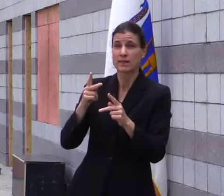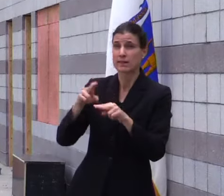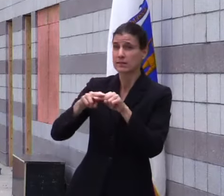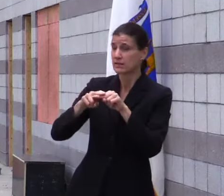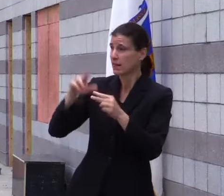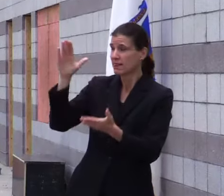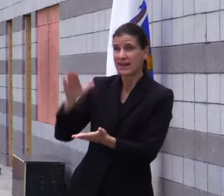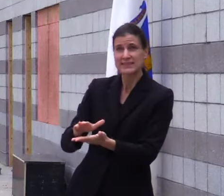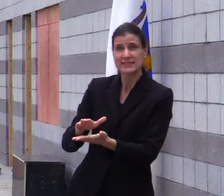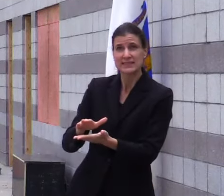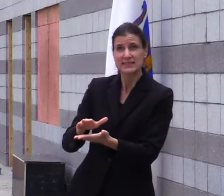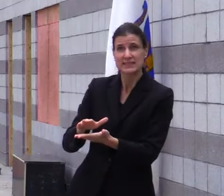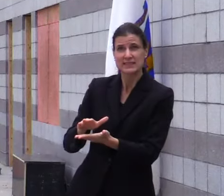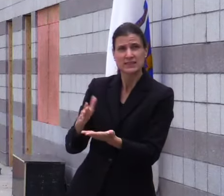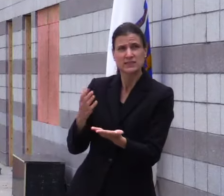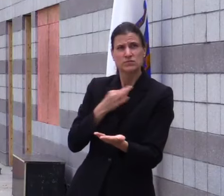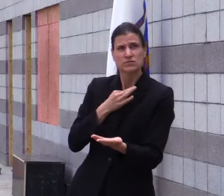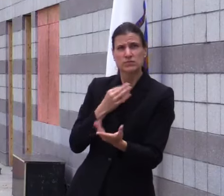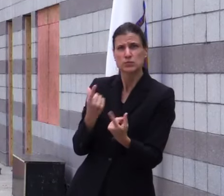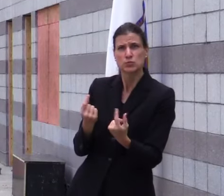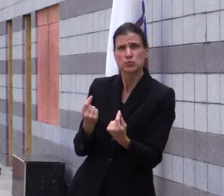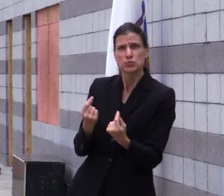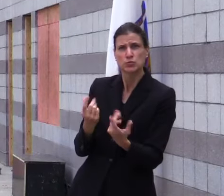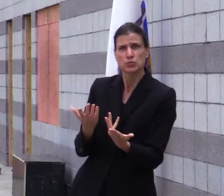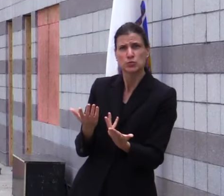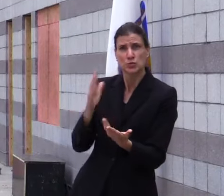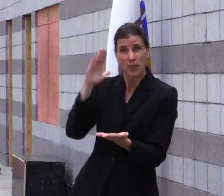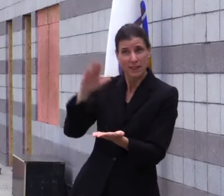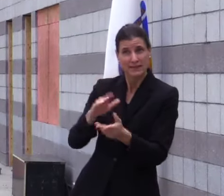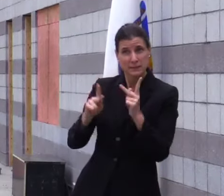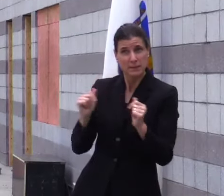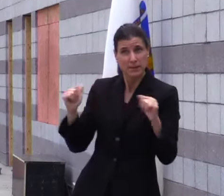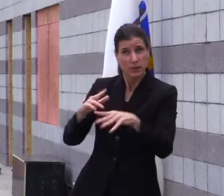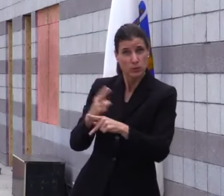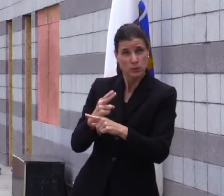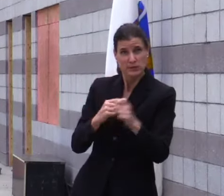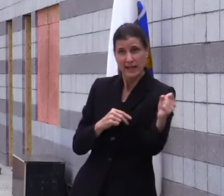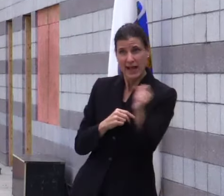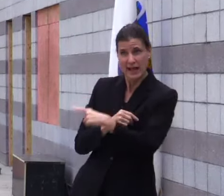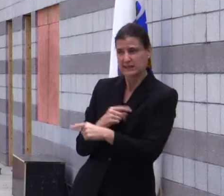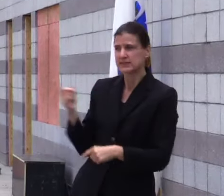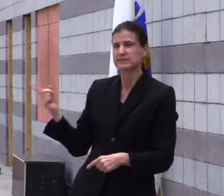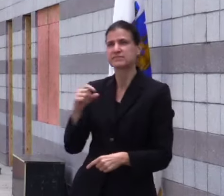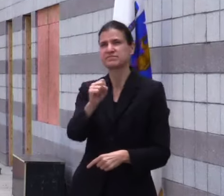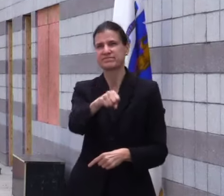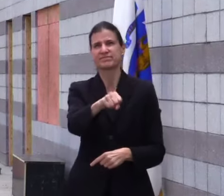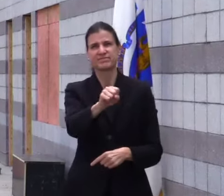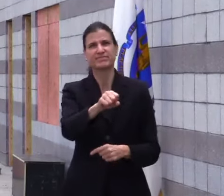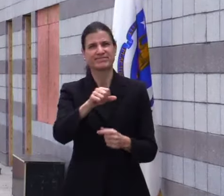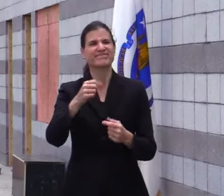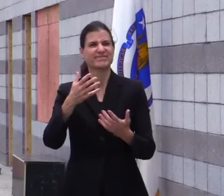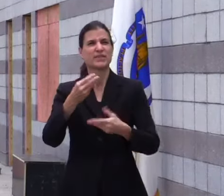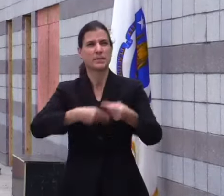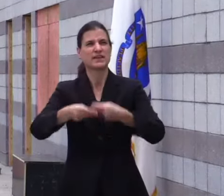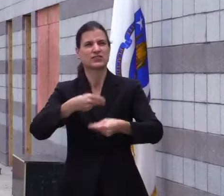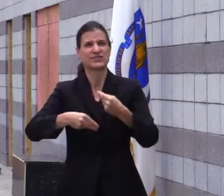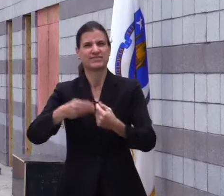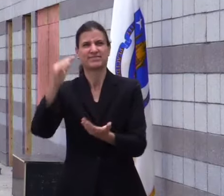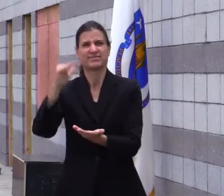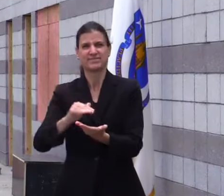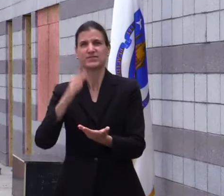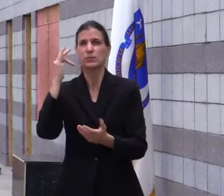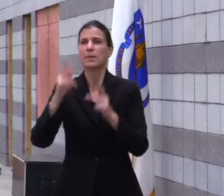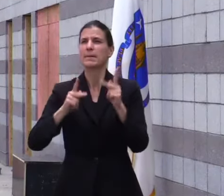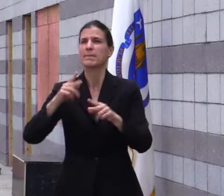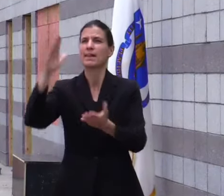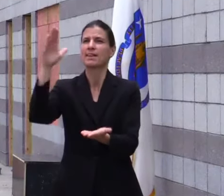The lower ridership has clearly created a budget issue for us at the MBTA. The current kind of pro forma that we're looking at for